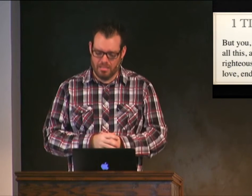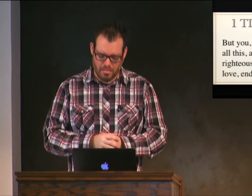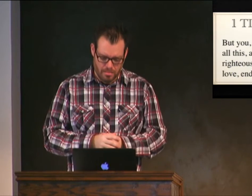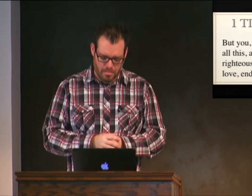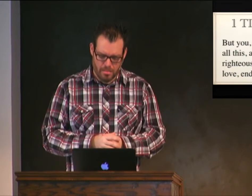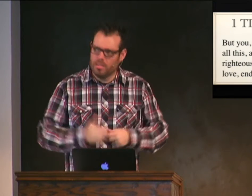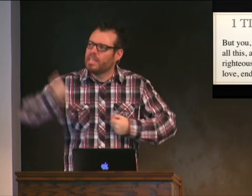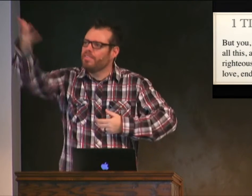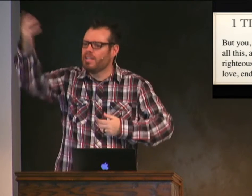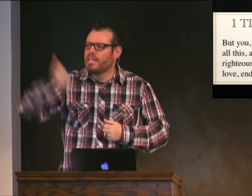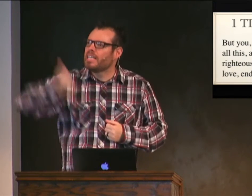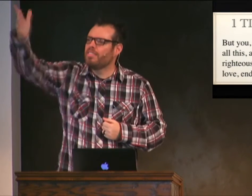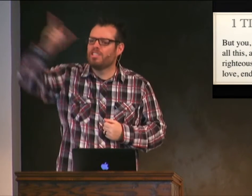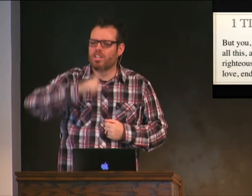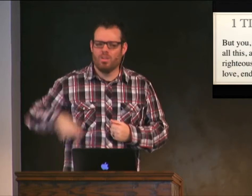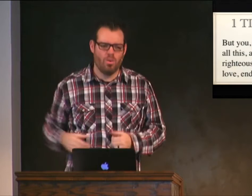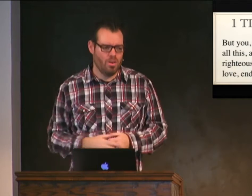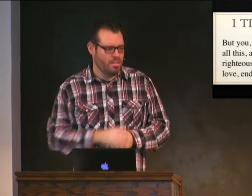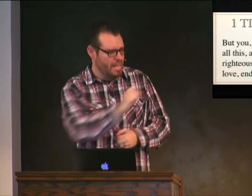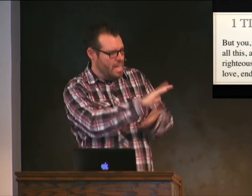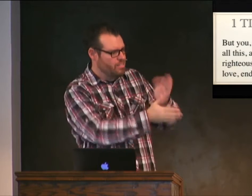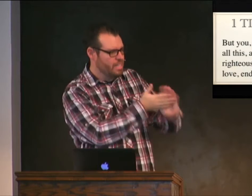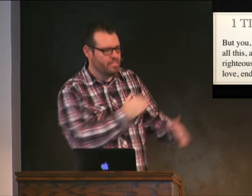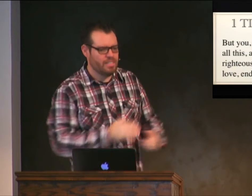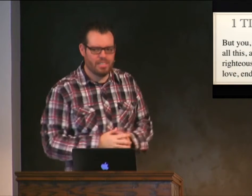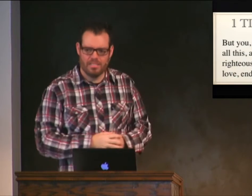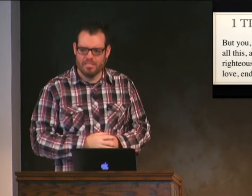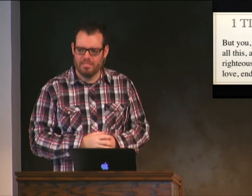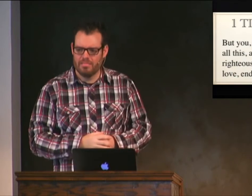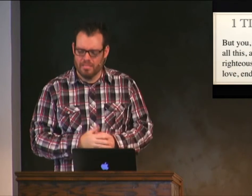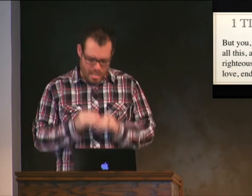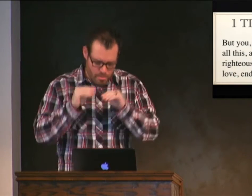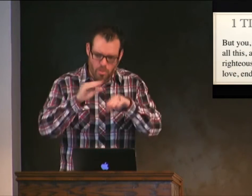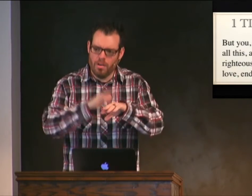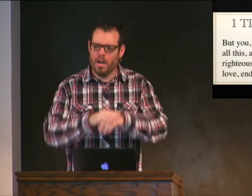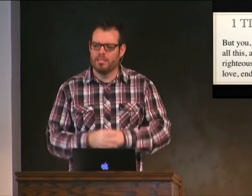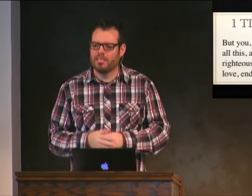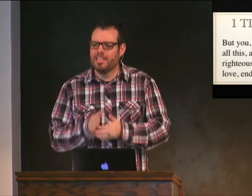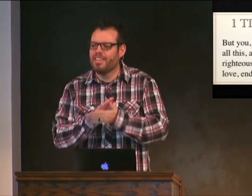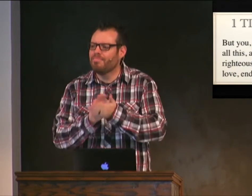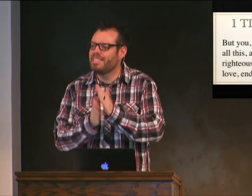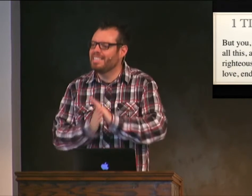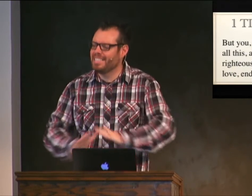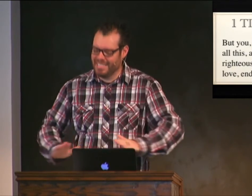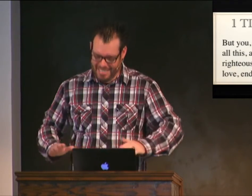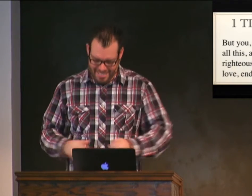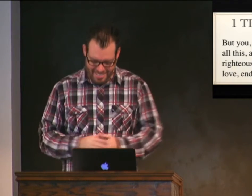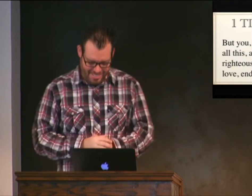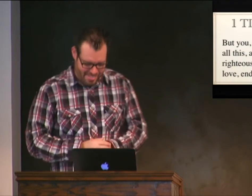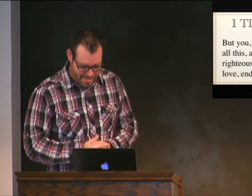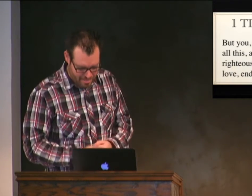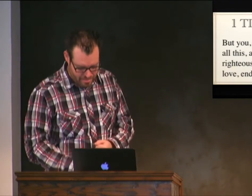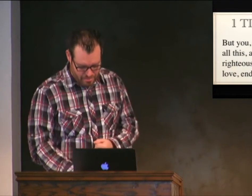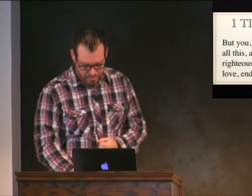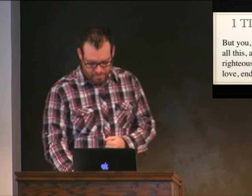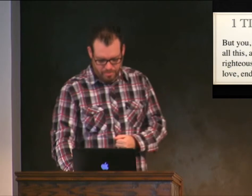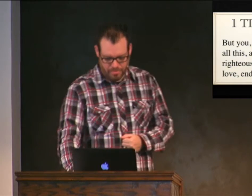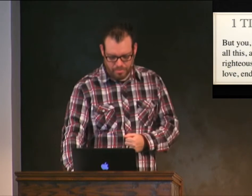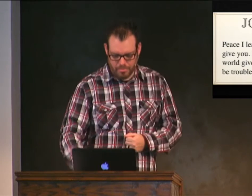peace. Give it to the Lord, ask forgiveness, and move on, and you have peace.